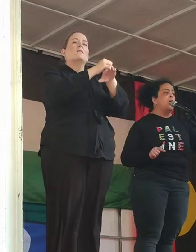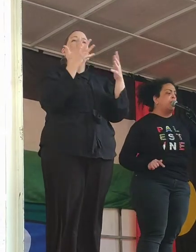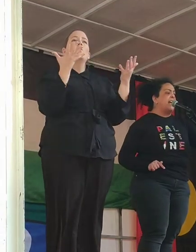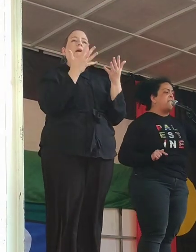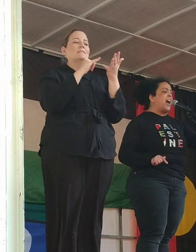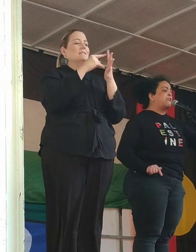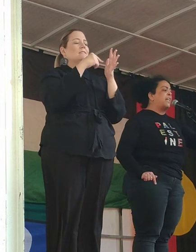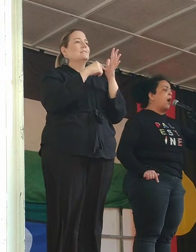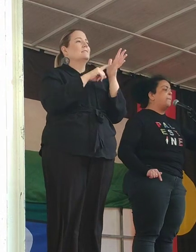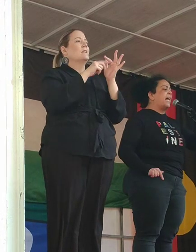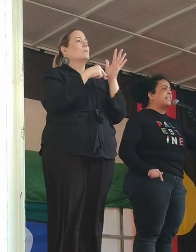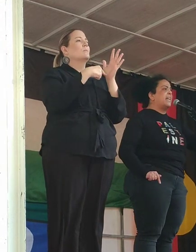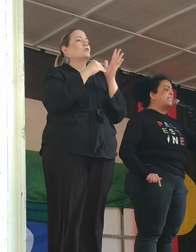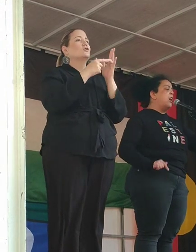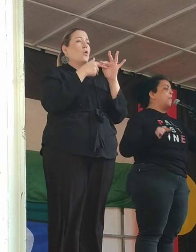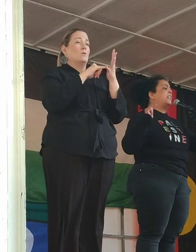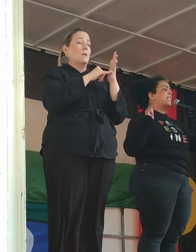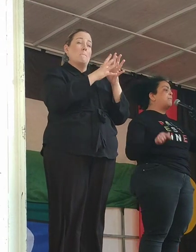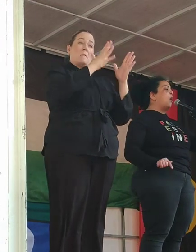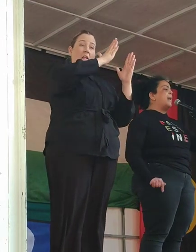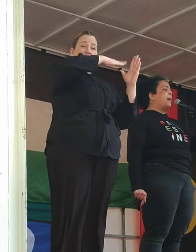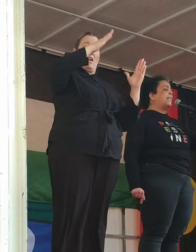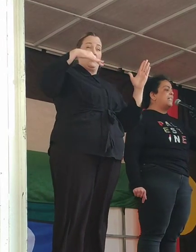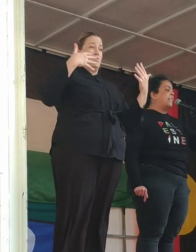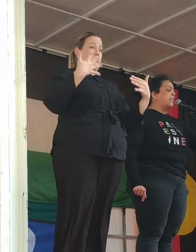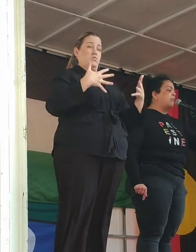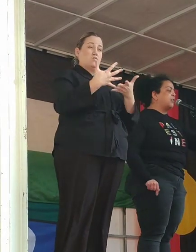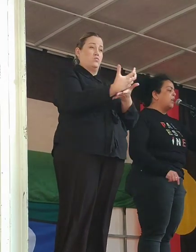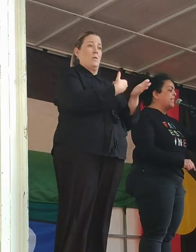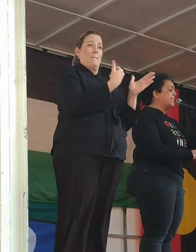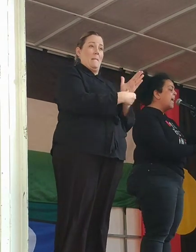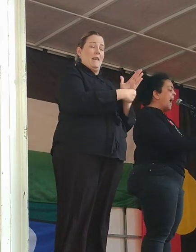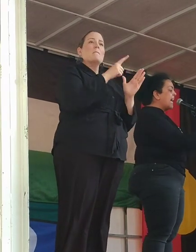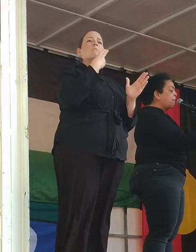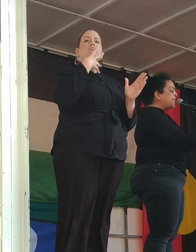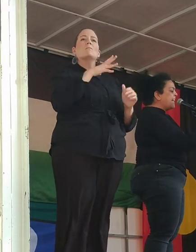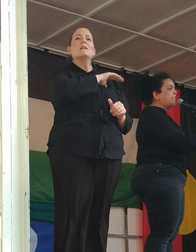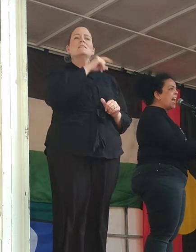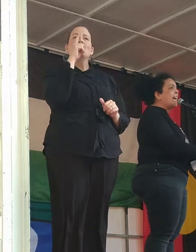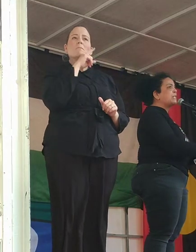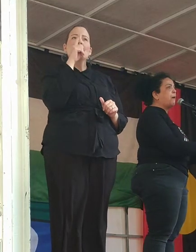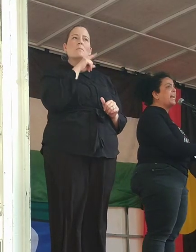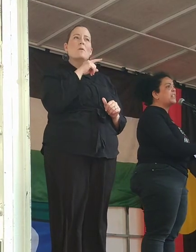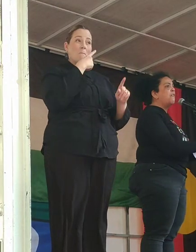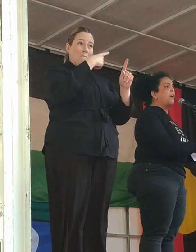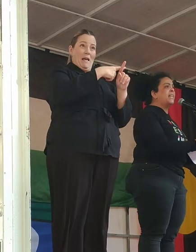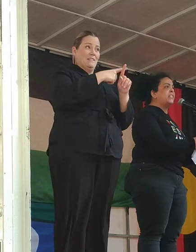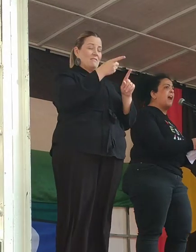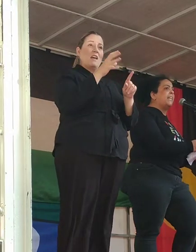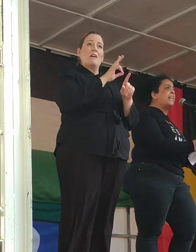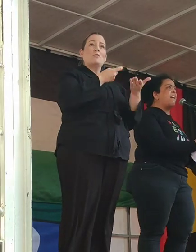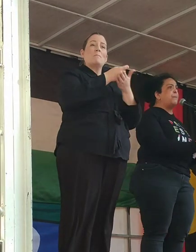zones, lucrative factory complexes which exploit Palestinian resources, and they receive tax